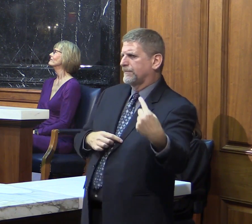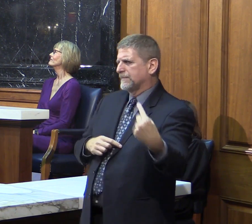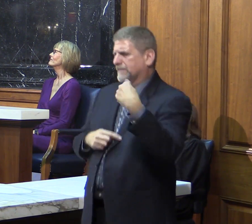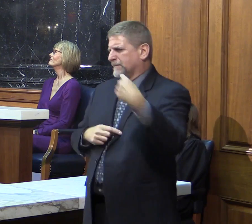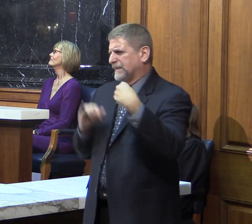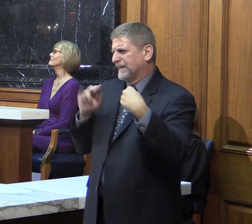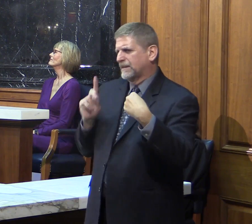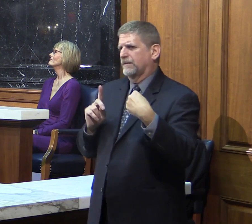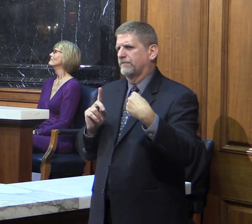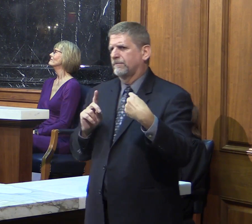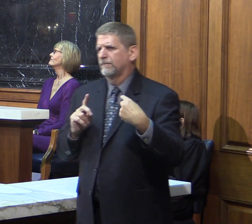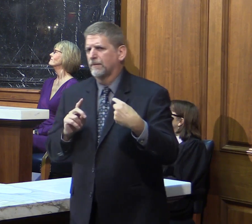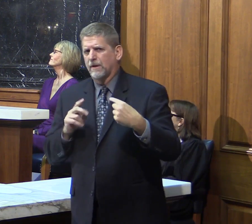spot.